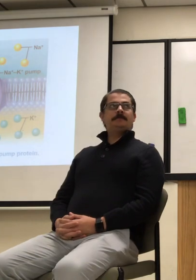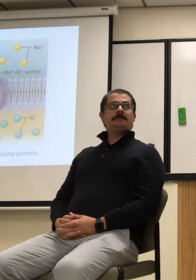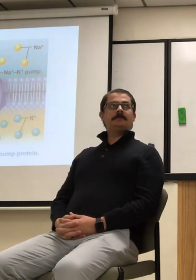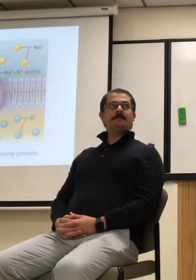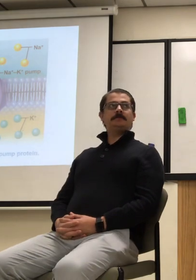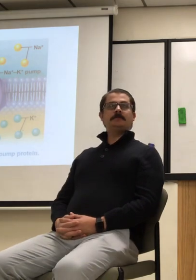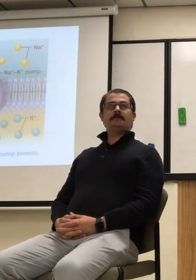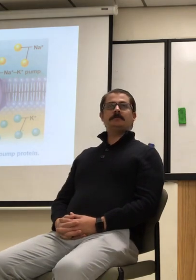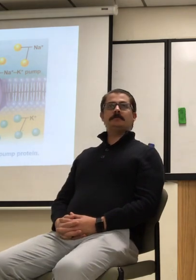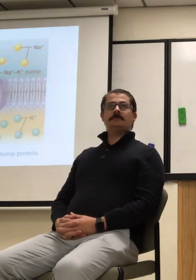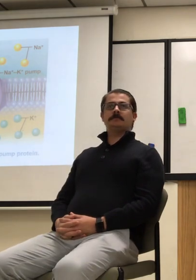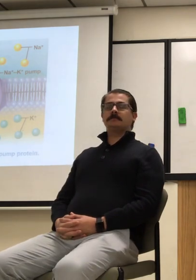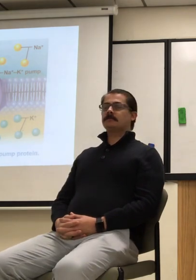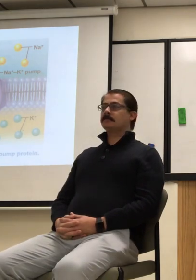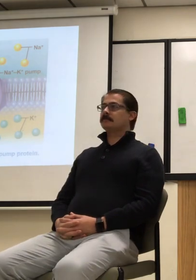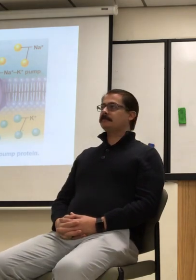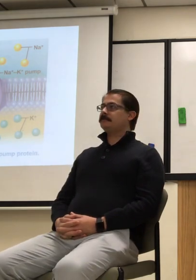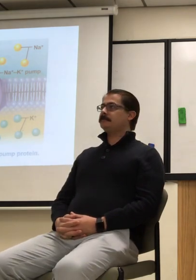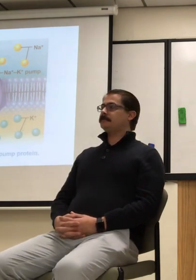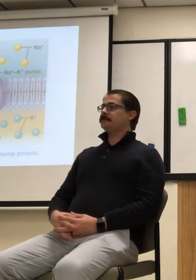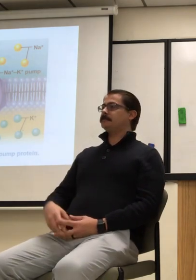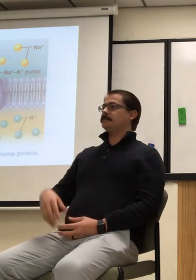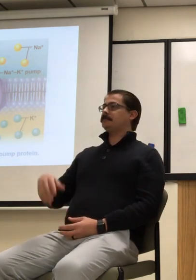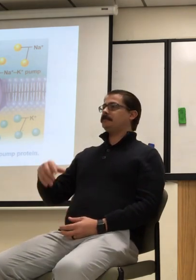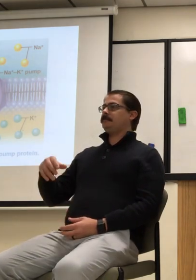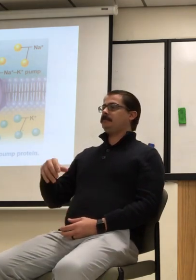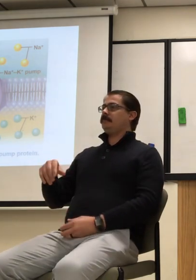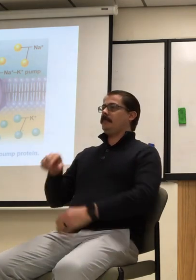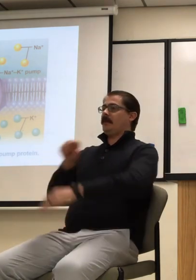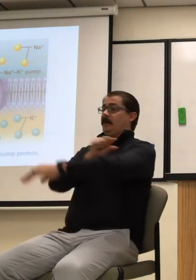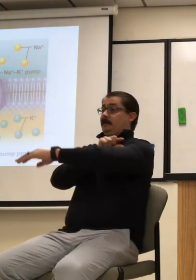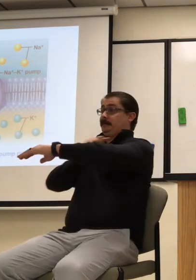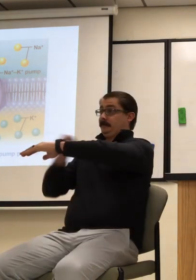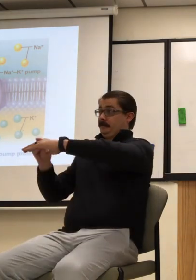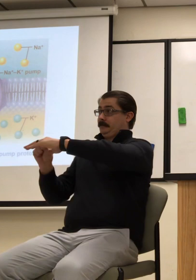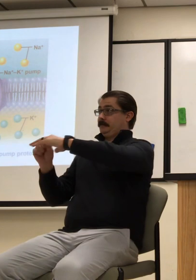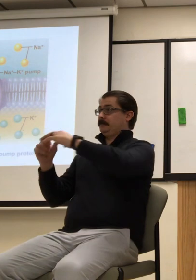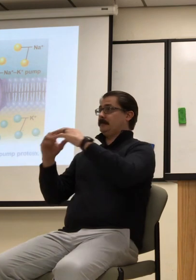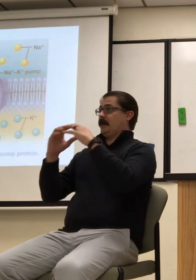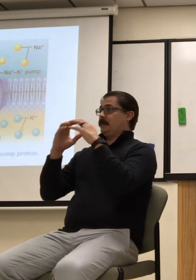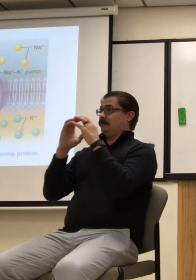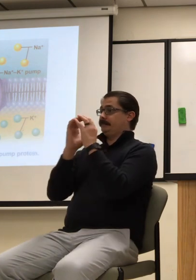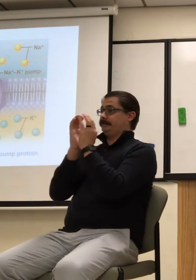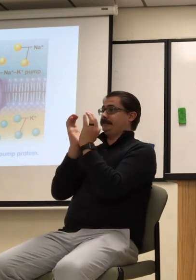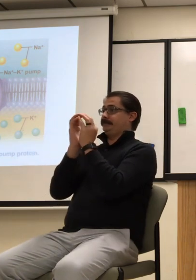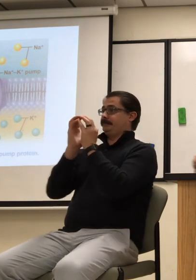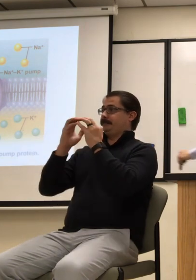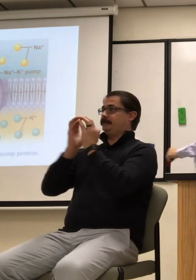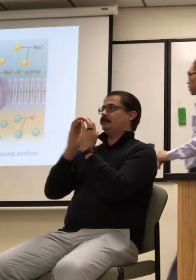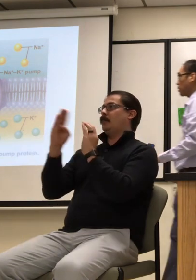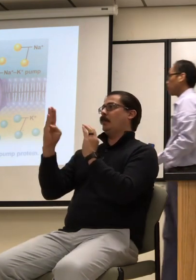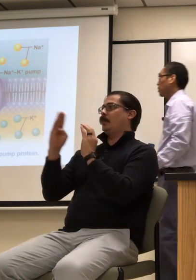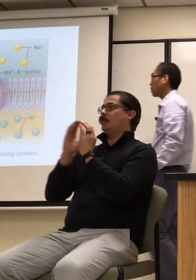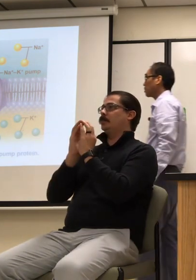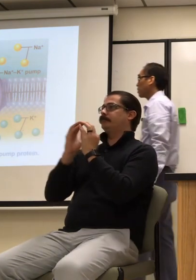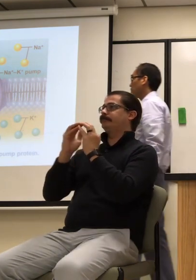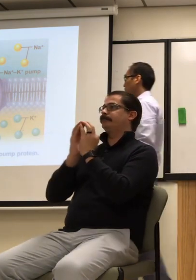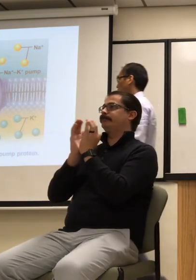And the pump is the blue thing in the cell membrane. So the first step is